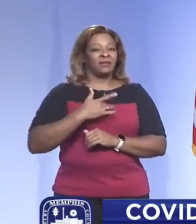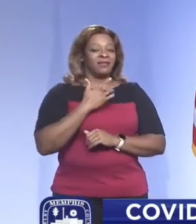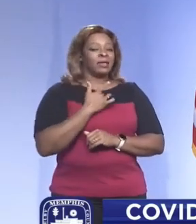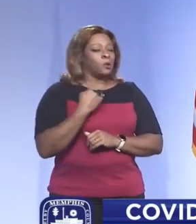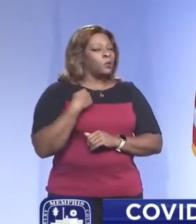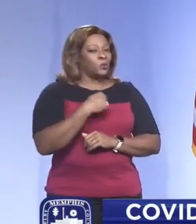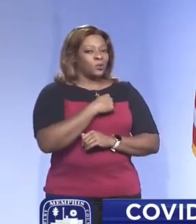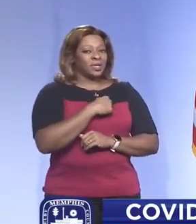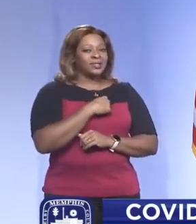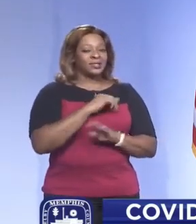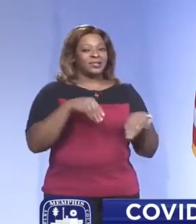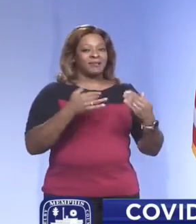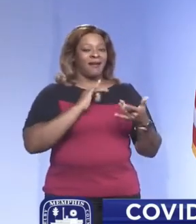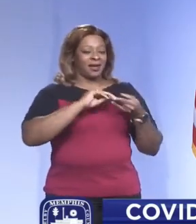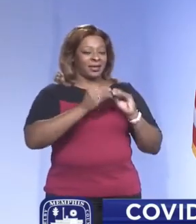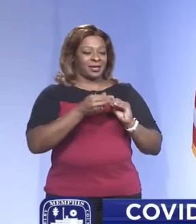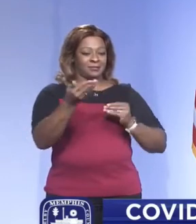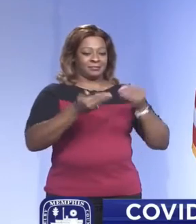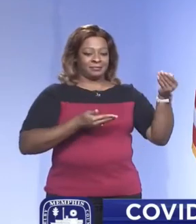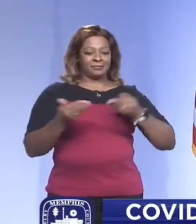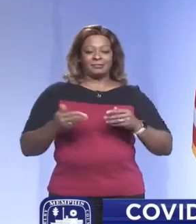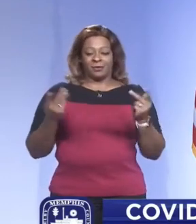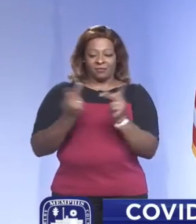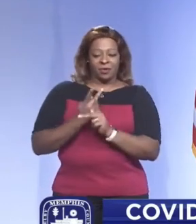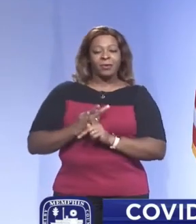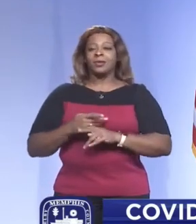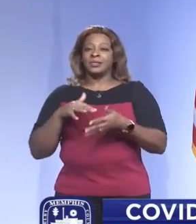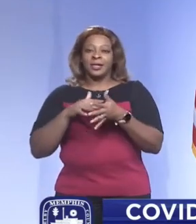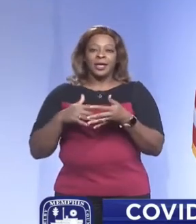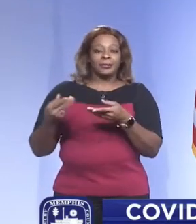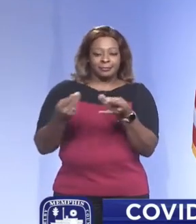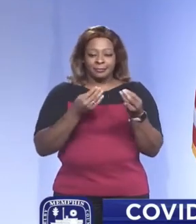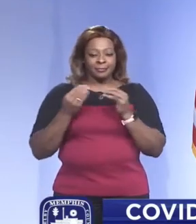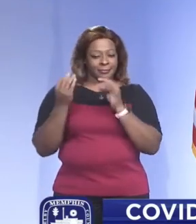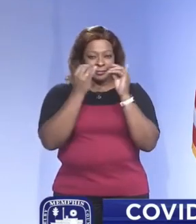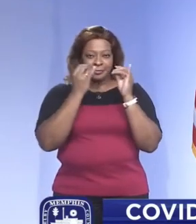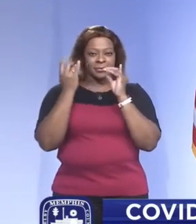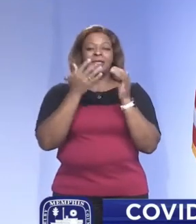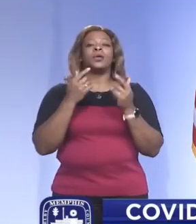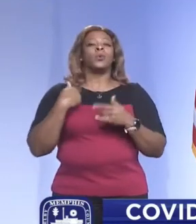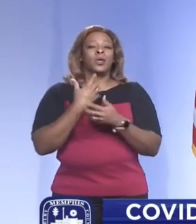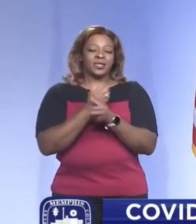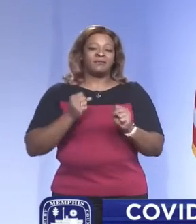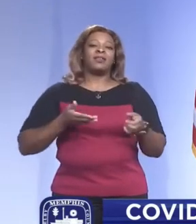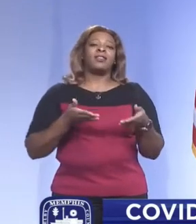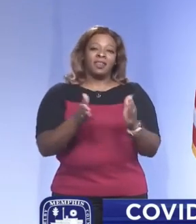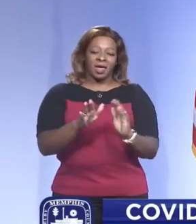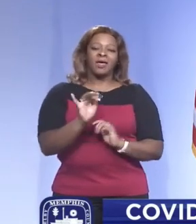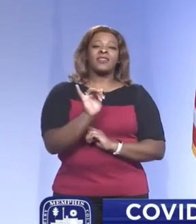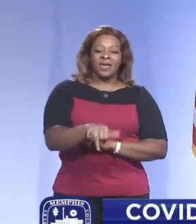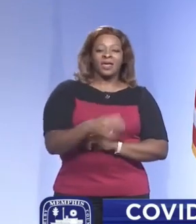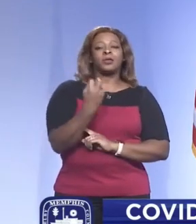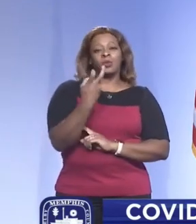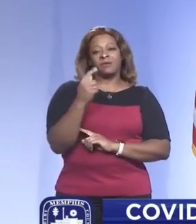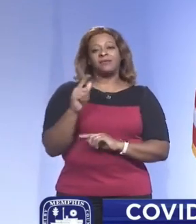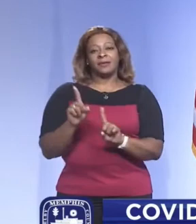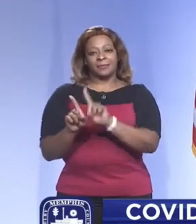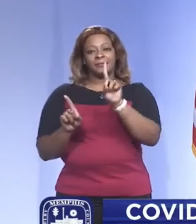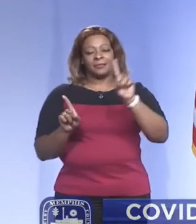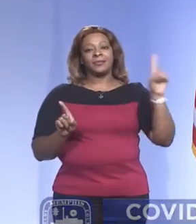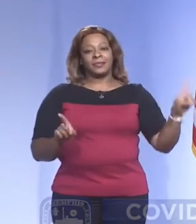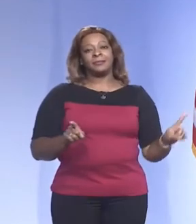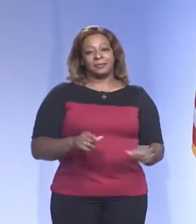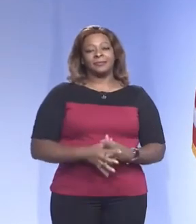we, given our data, our numbers, et cetera, that we could safely allow 12 feet